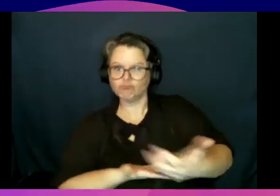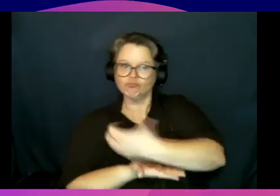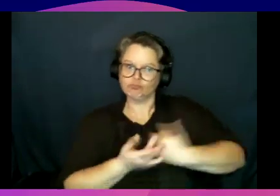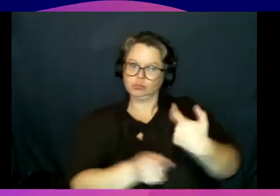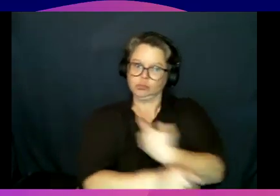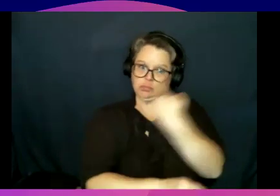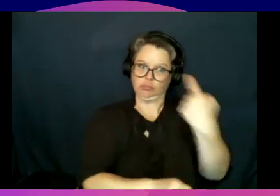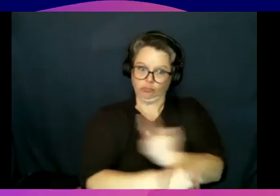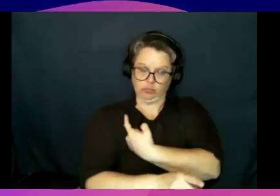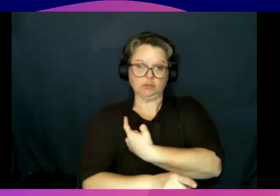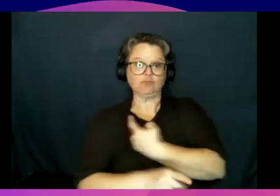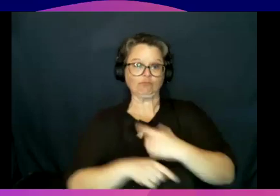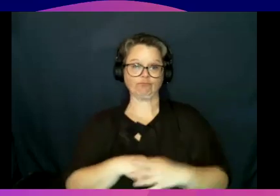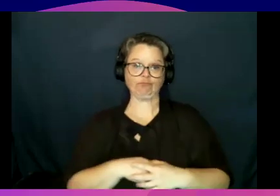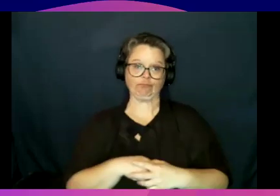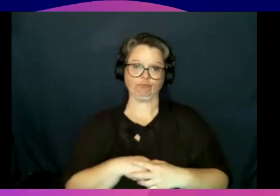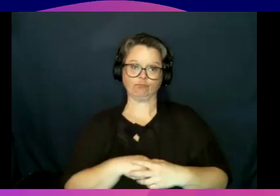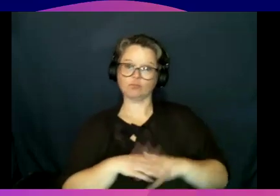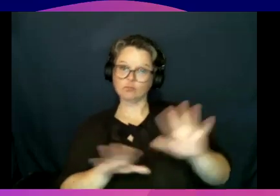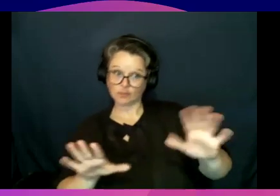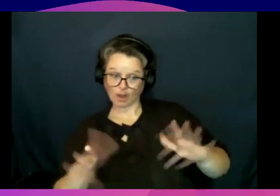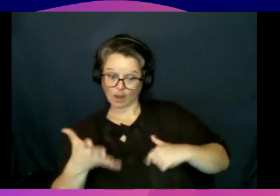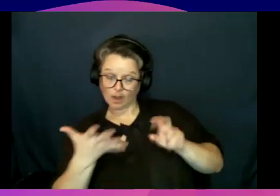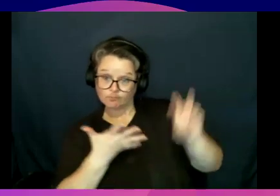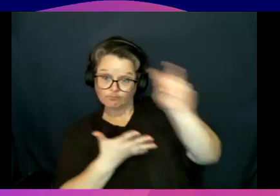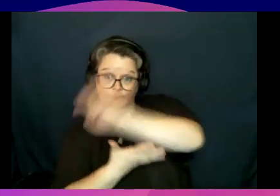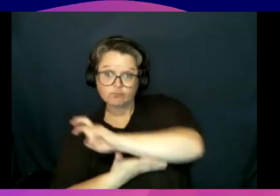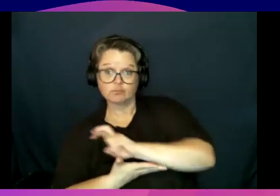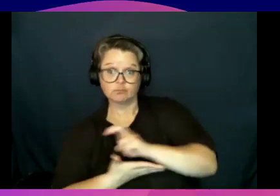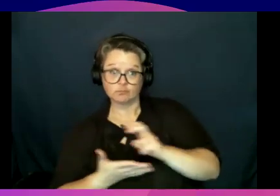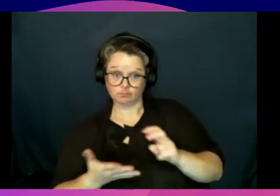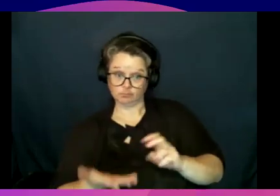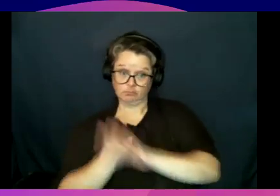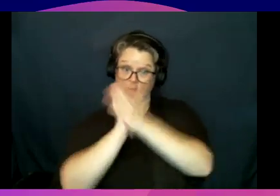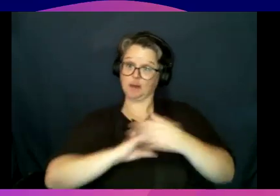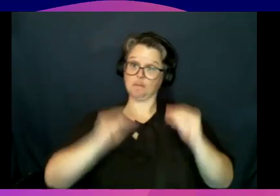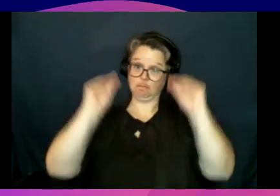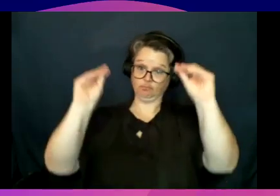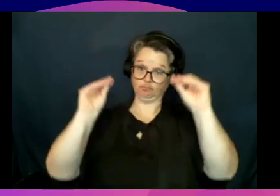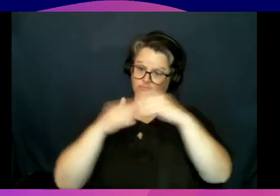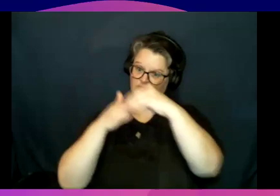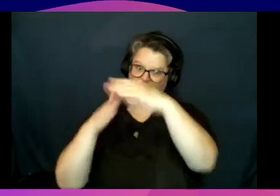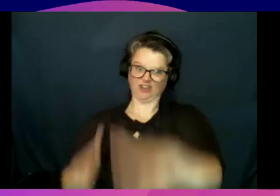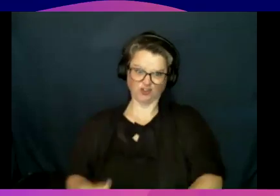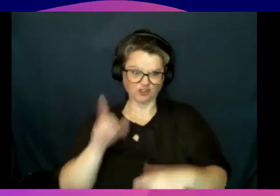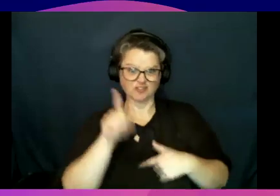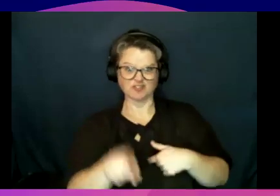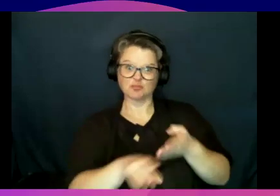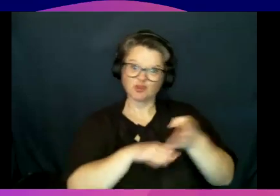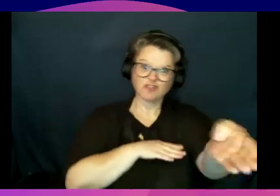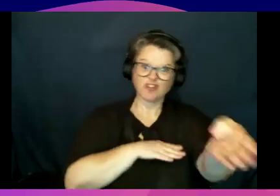And lastly, occupational health and safety concerns need to be recognized, they need to be researched, and they need to be